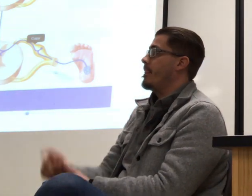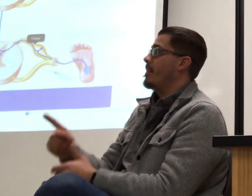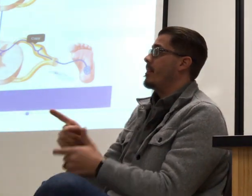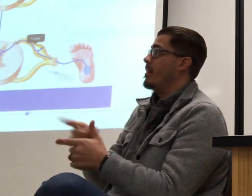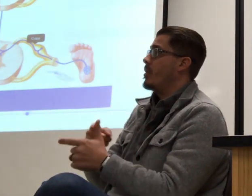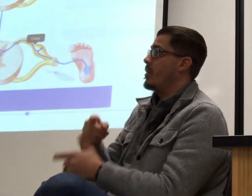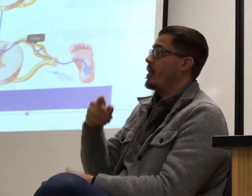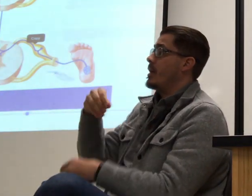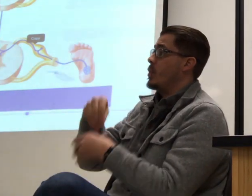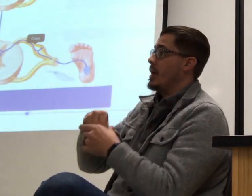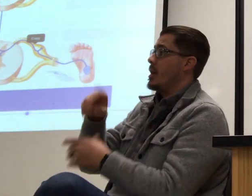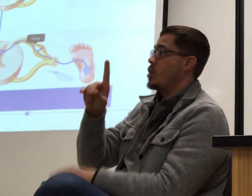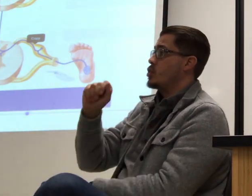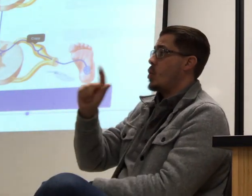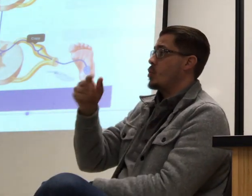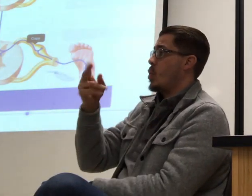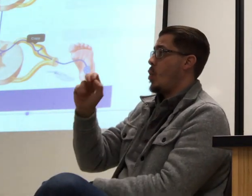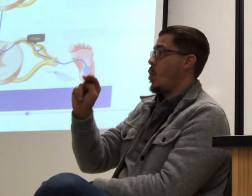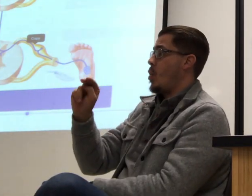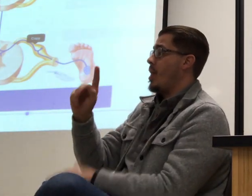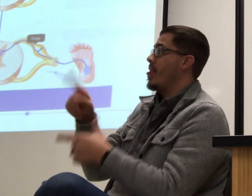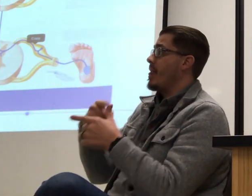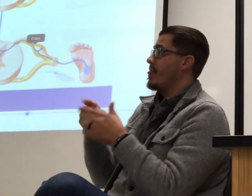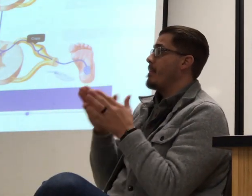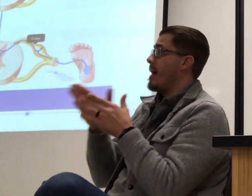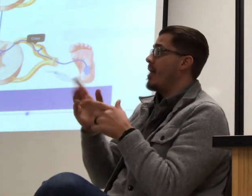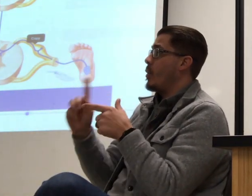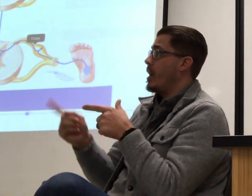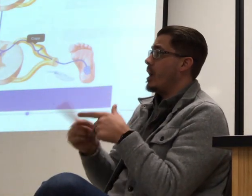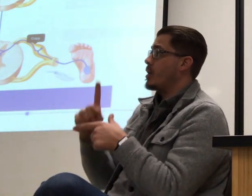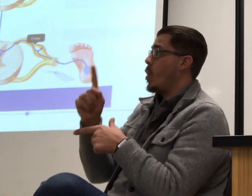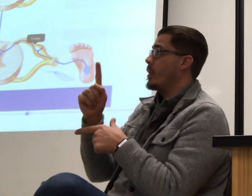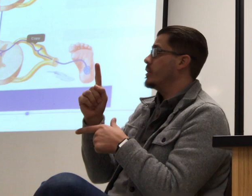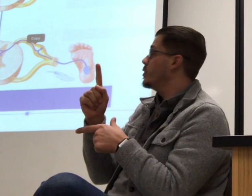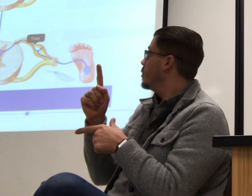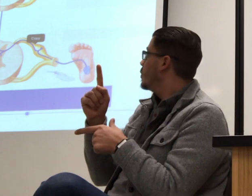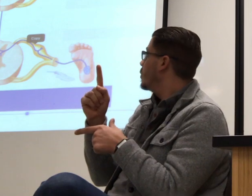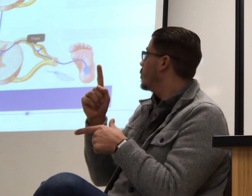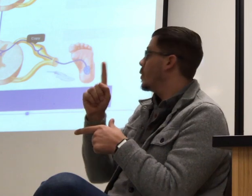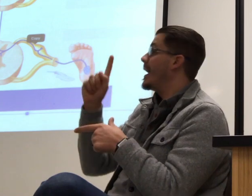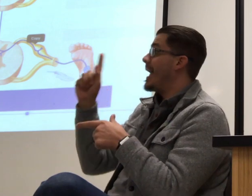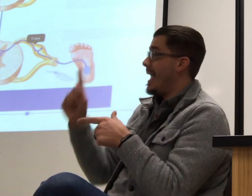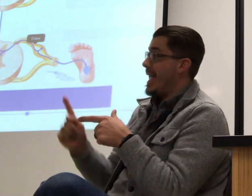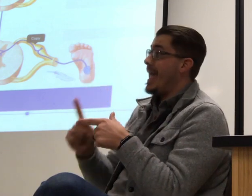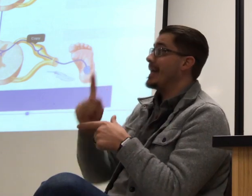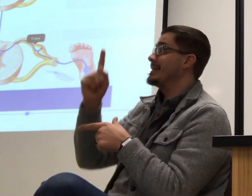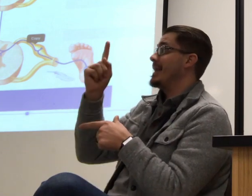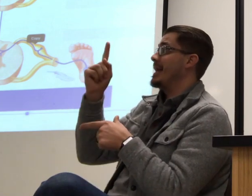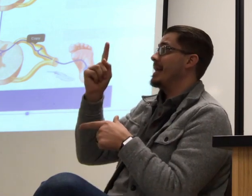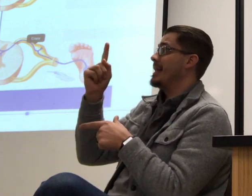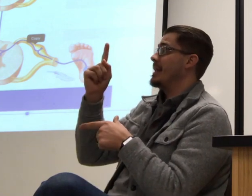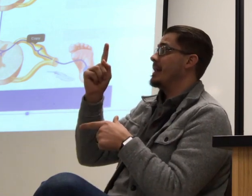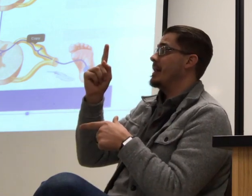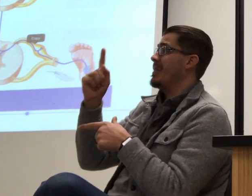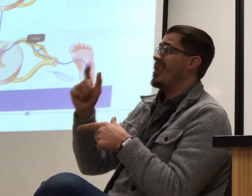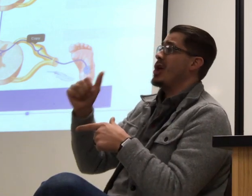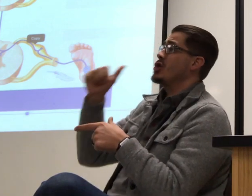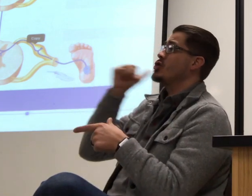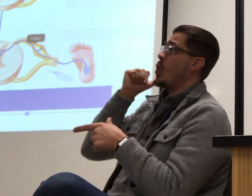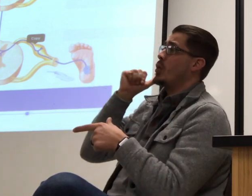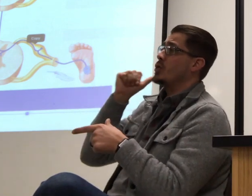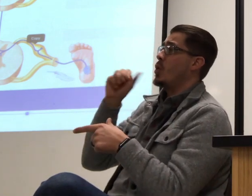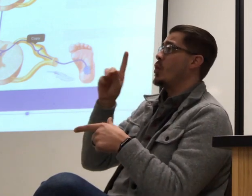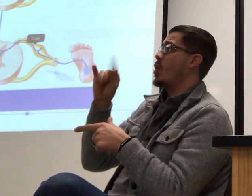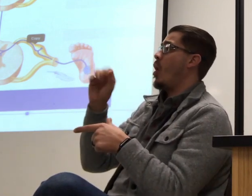in the dorsal horn, then the signal, the pathway, it's going to ascend in the dorsal column,